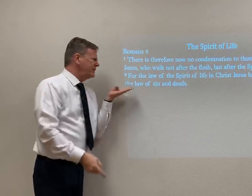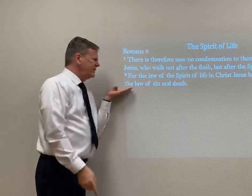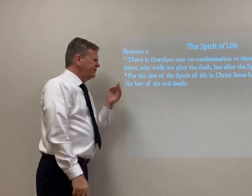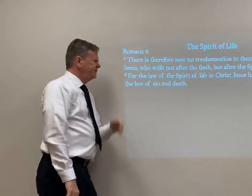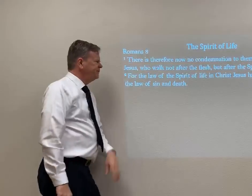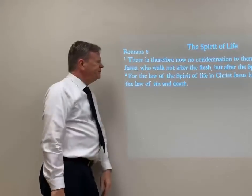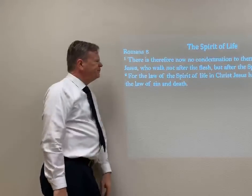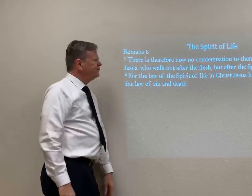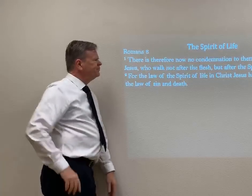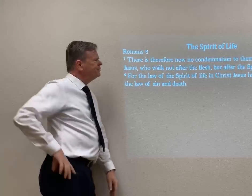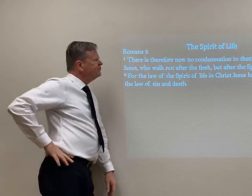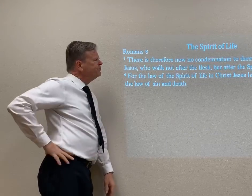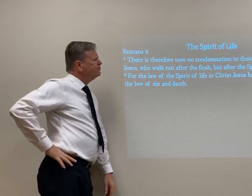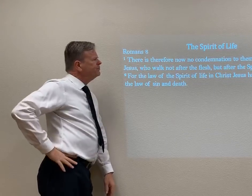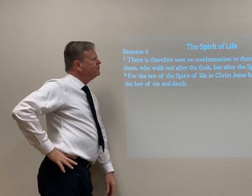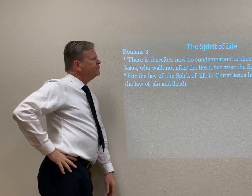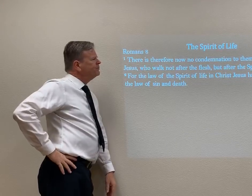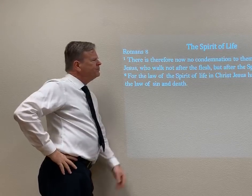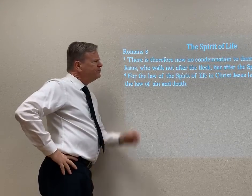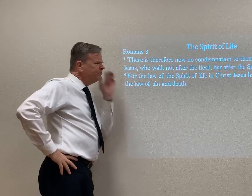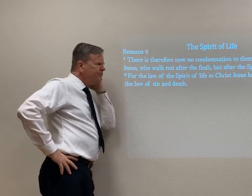Go ahead and read this for a moment.